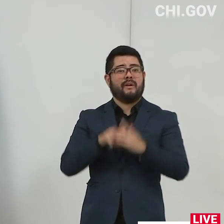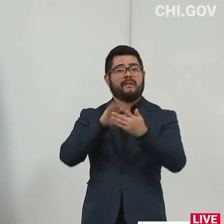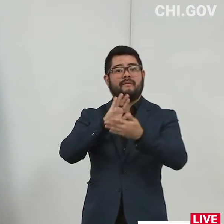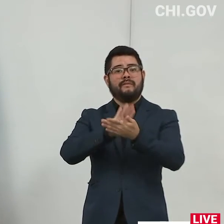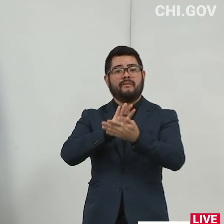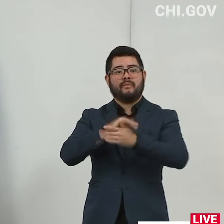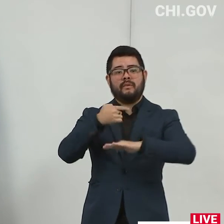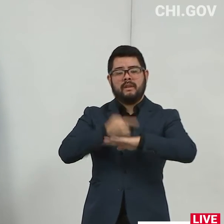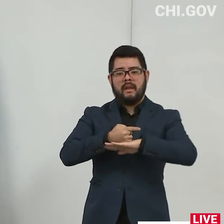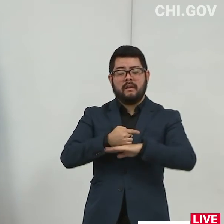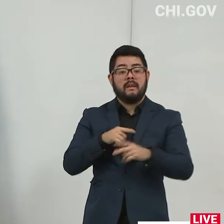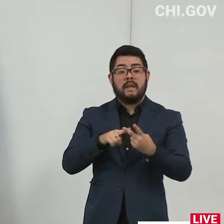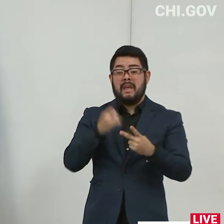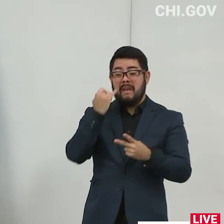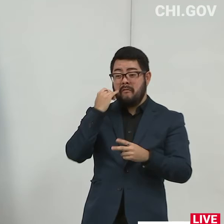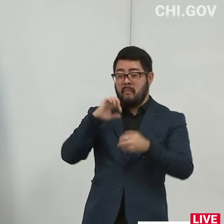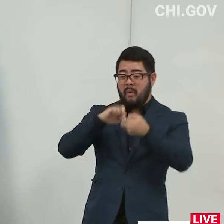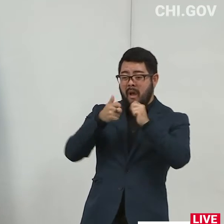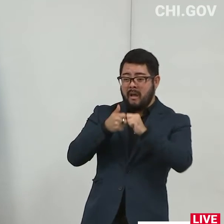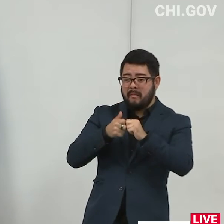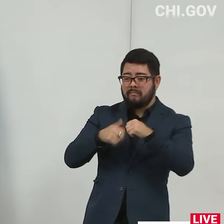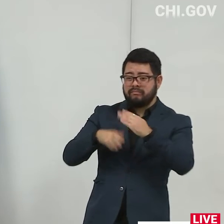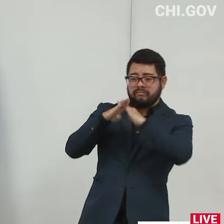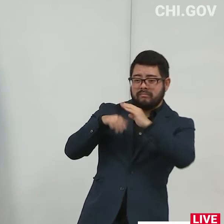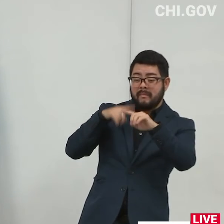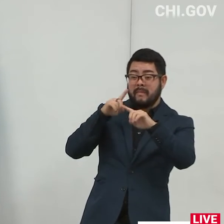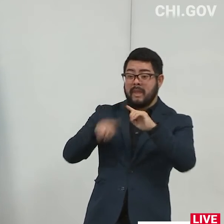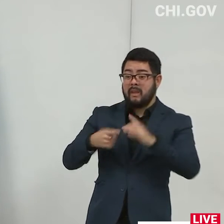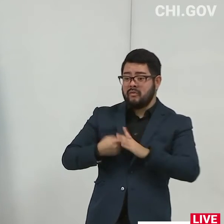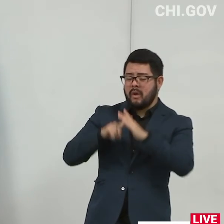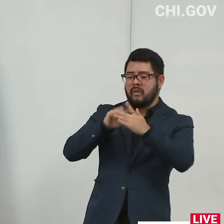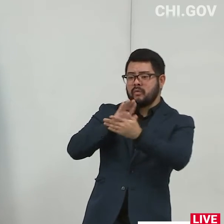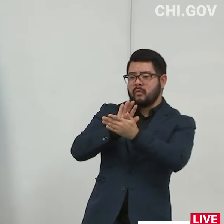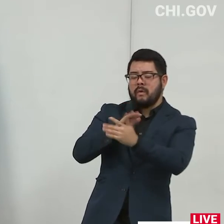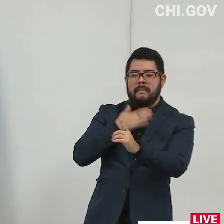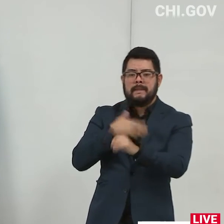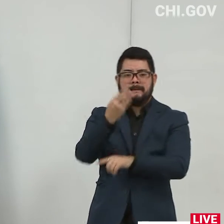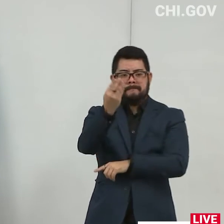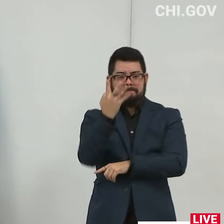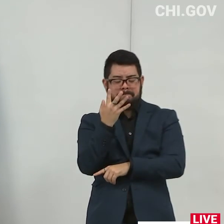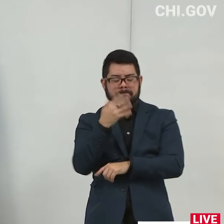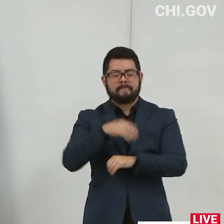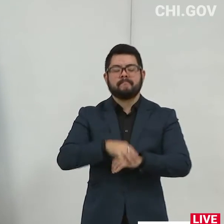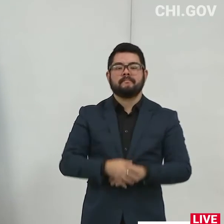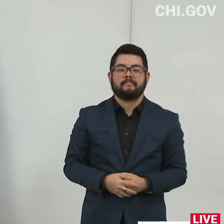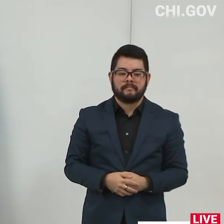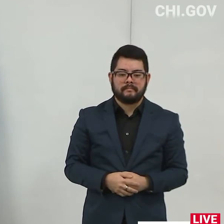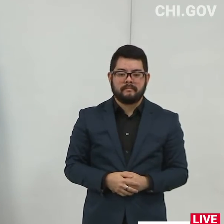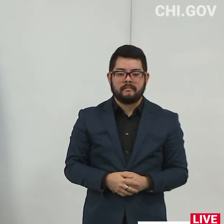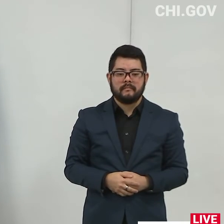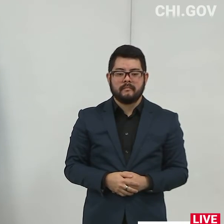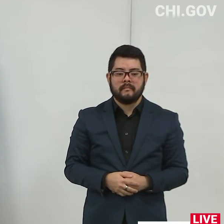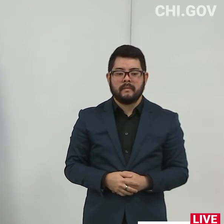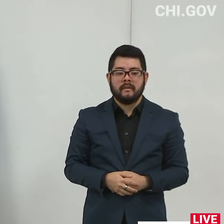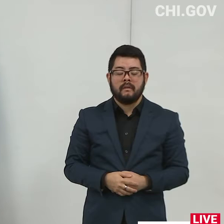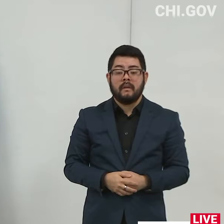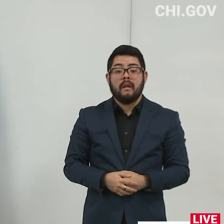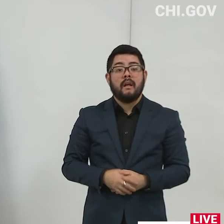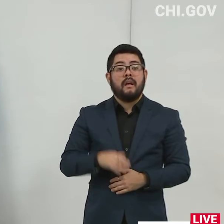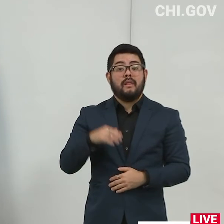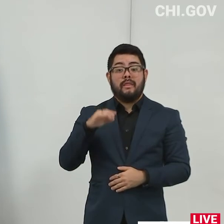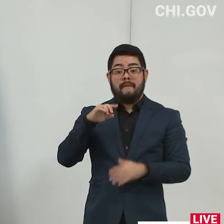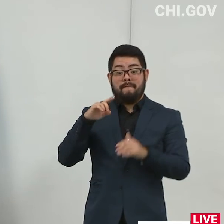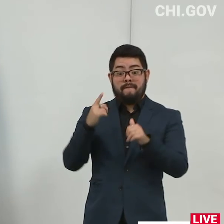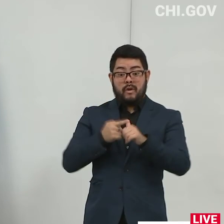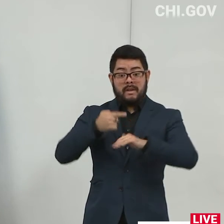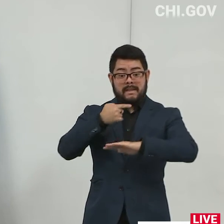will preclude them from coming to school. In addition, we will have a process in place to take attendance on the first day and identify